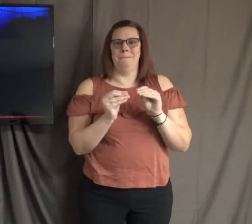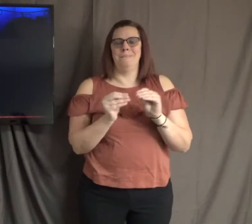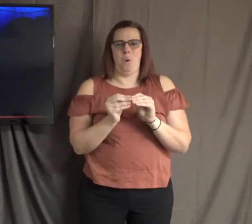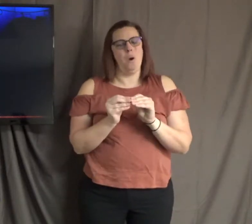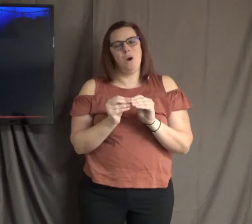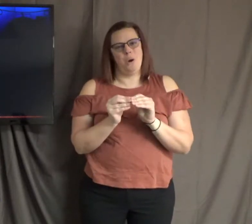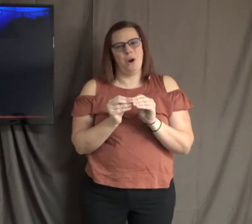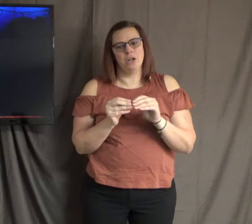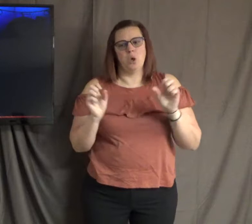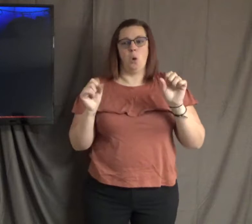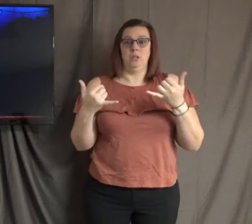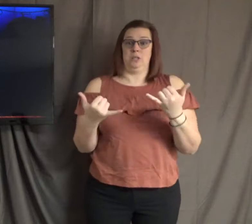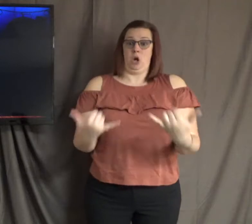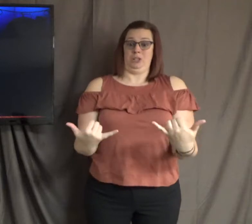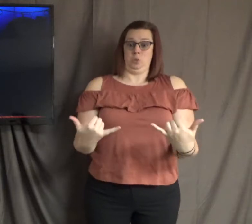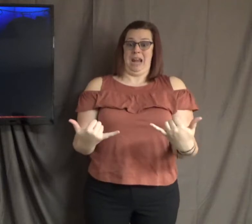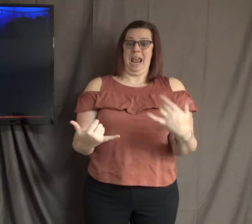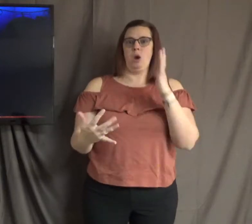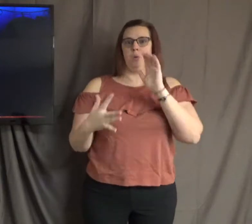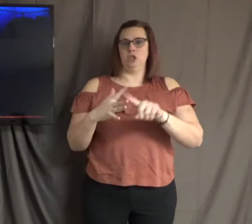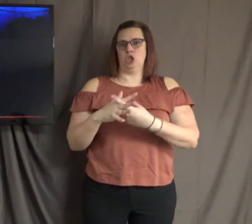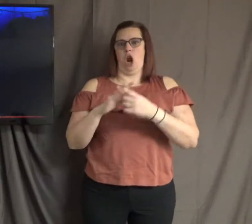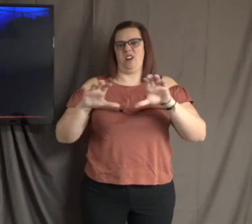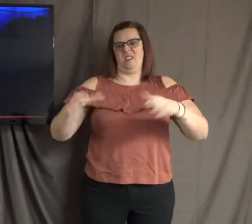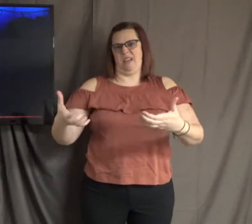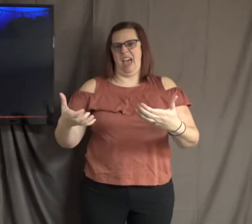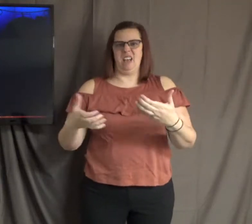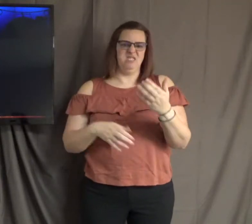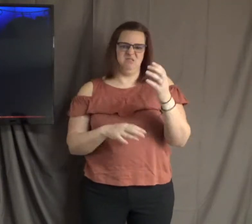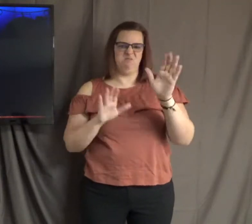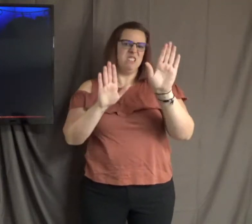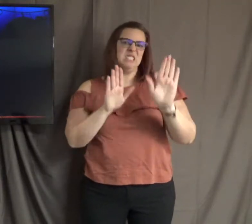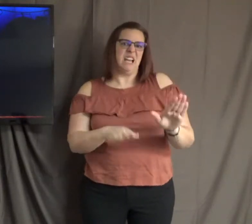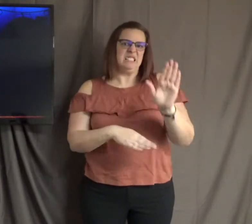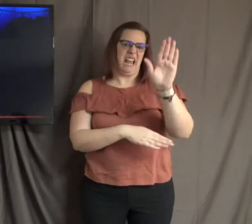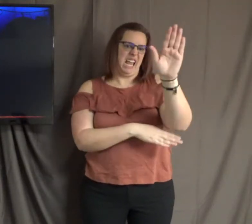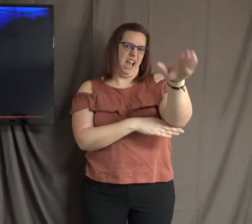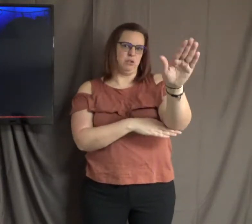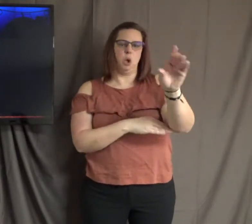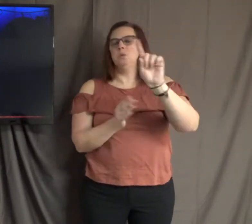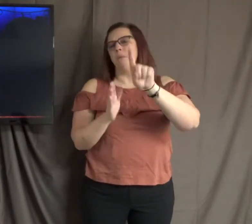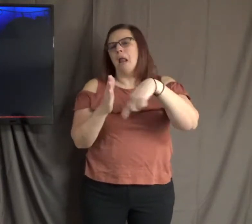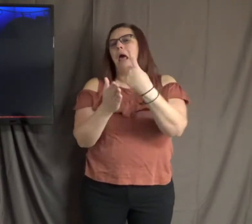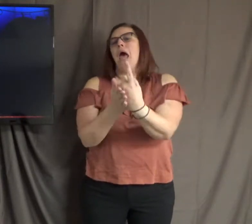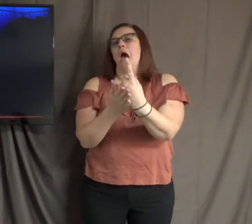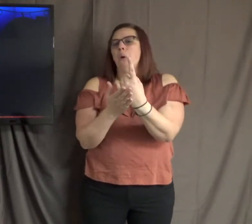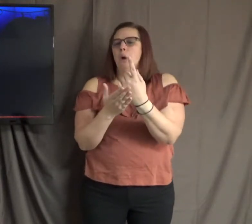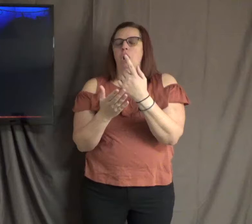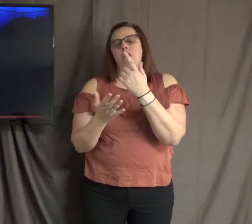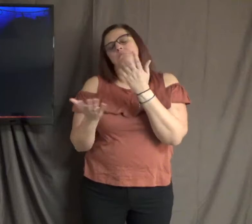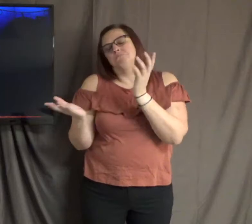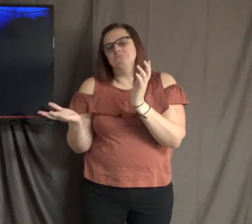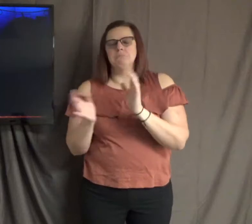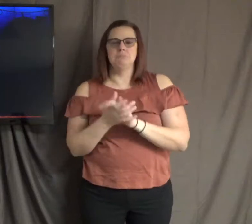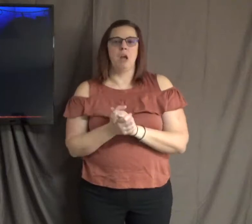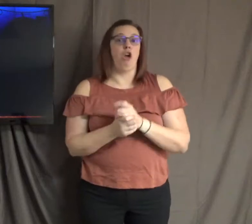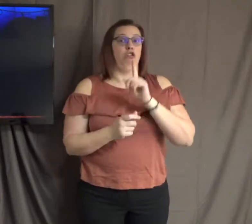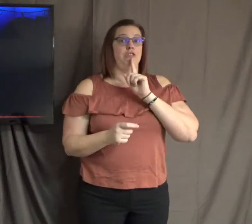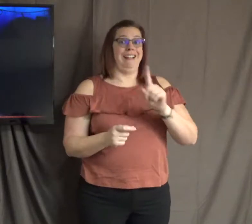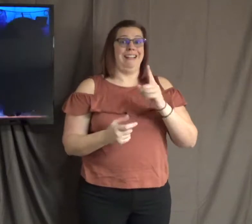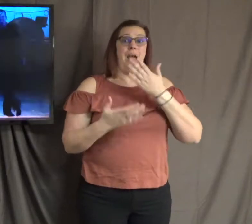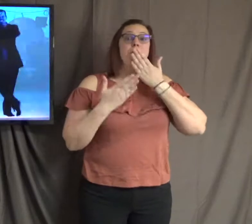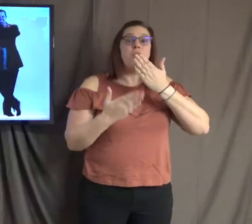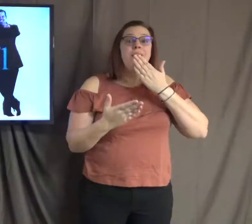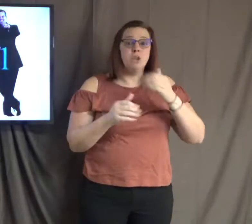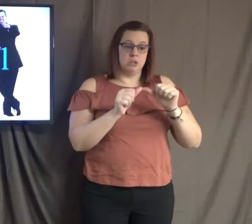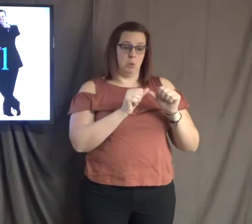to spend an extra hour or so on a Sunday afternoon. So grateful to be continuing a series this morning on